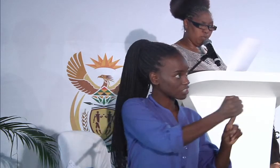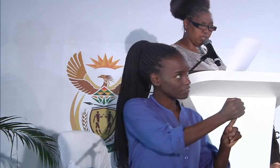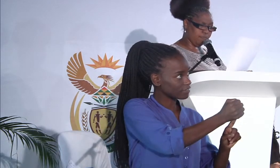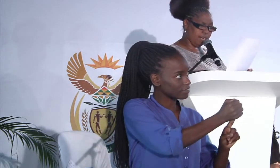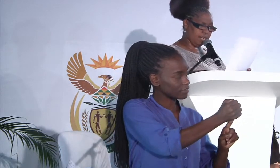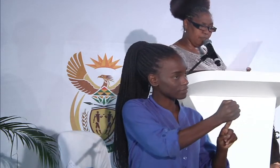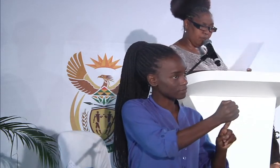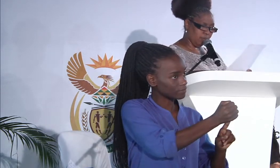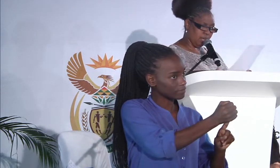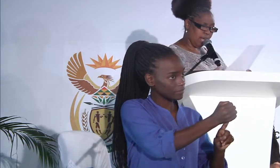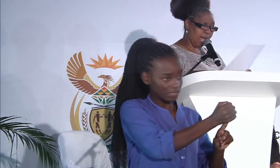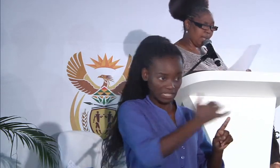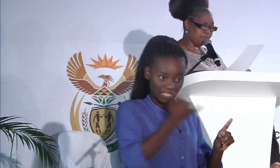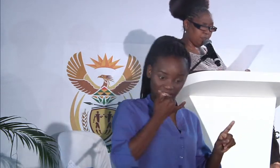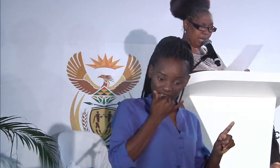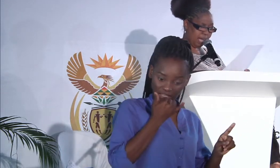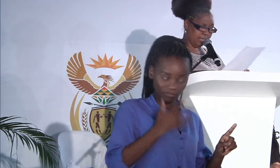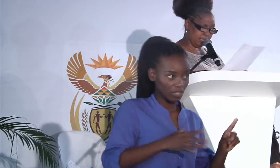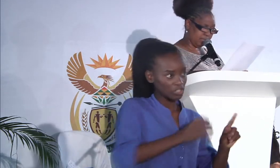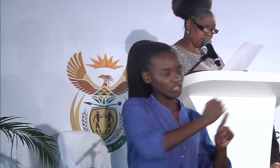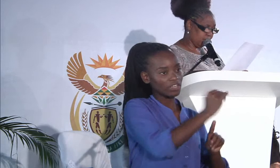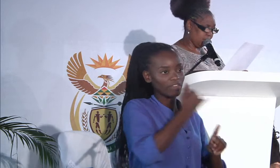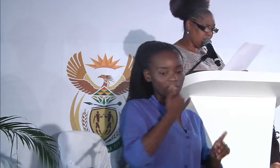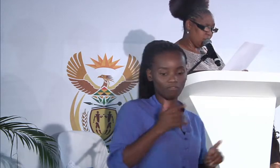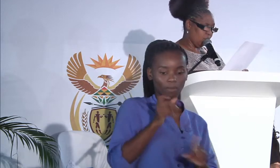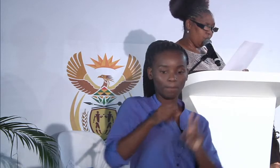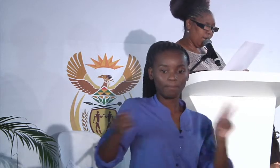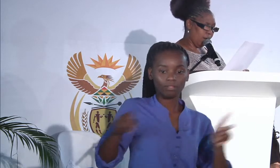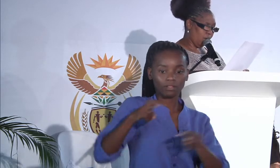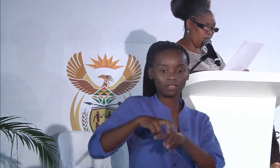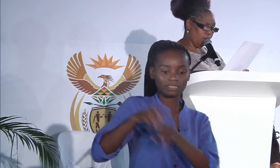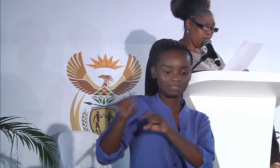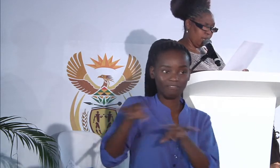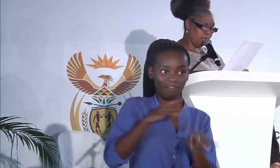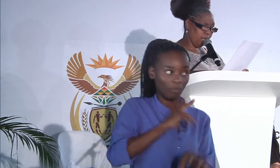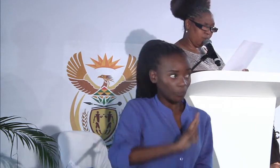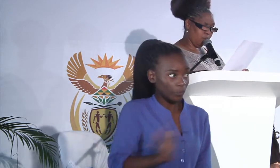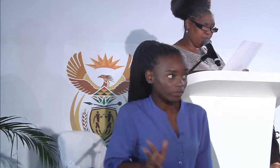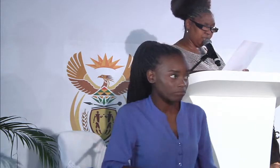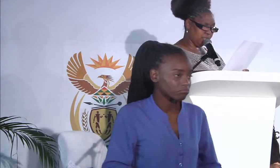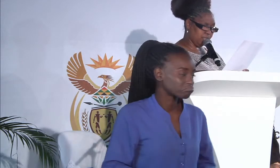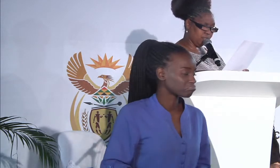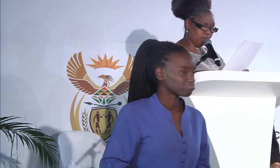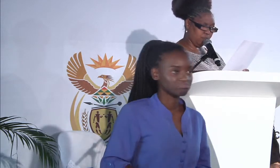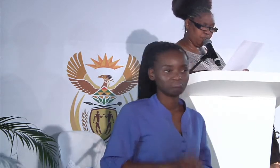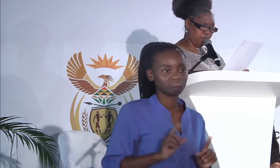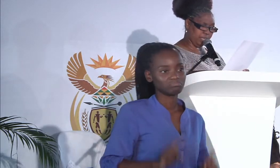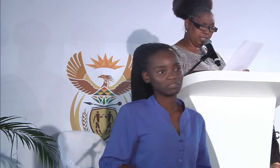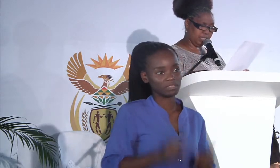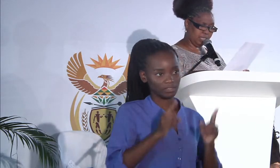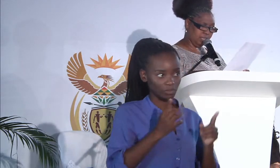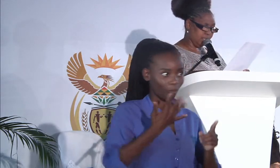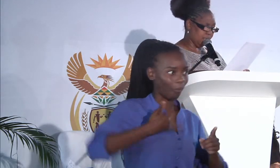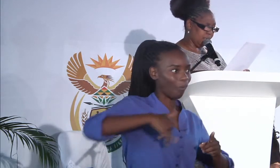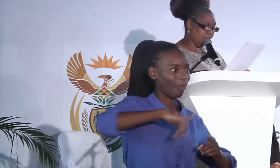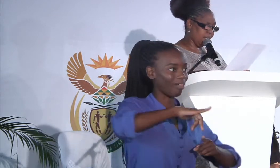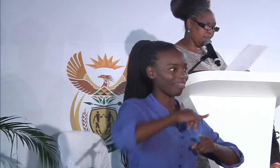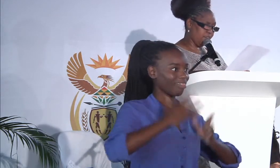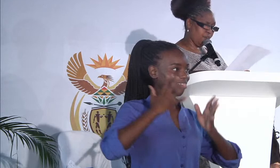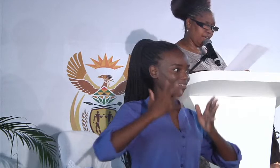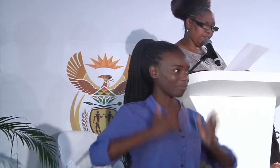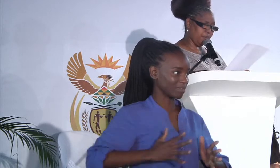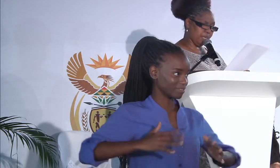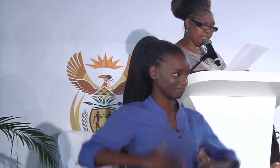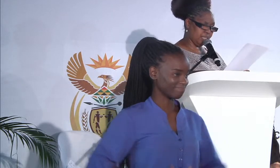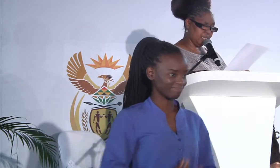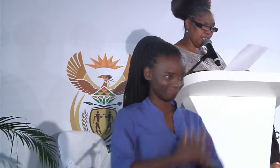most vulnerable are left behind? We are all a composite of humanity, and therefore